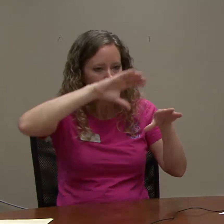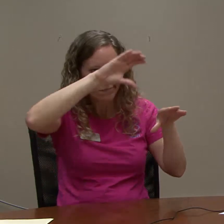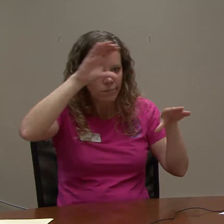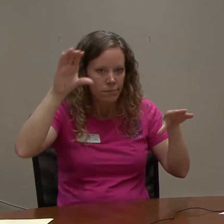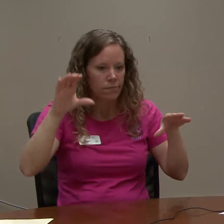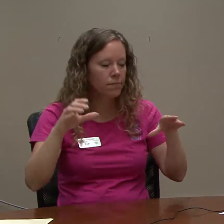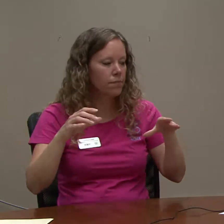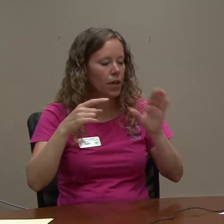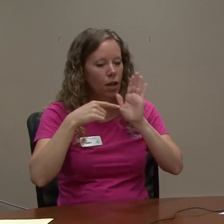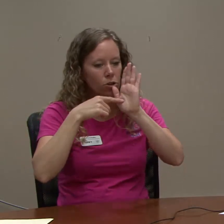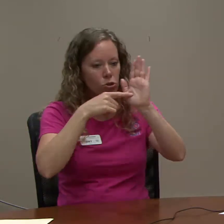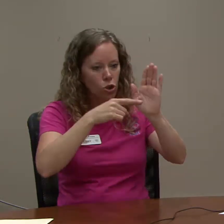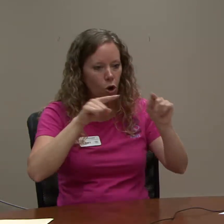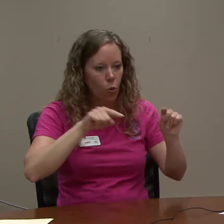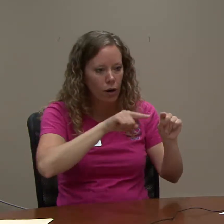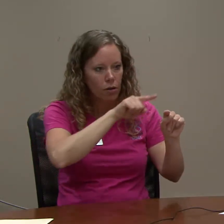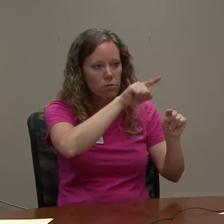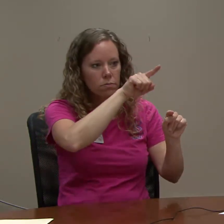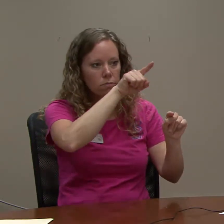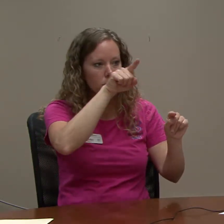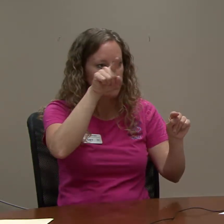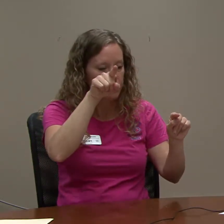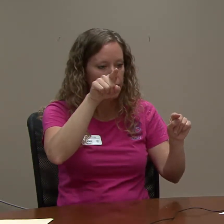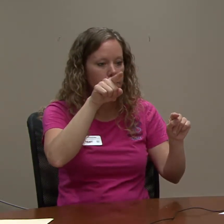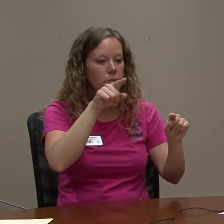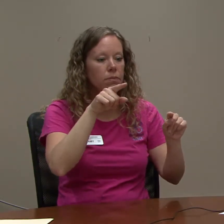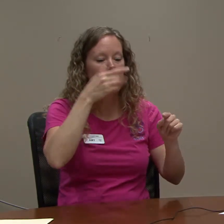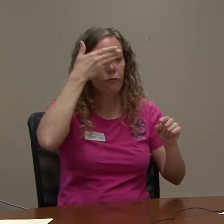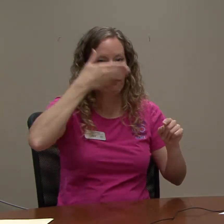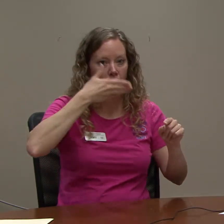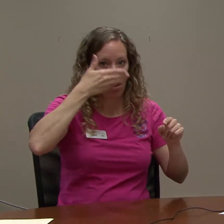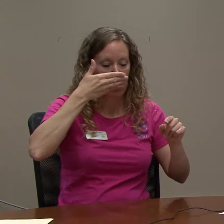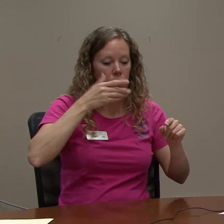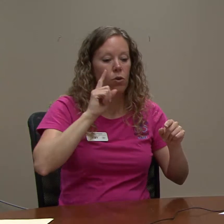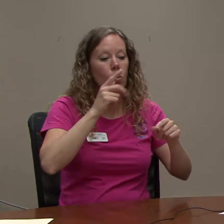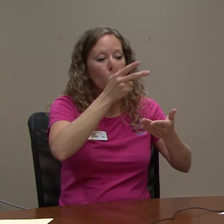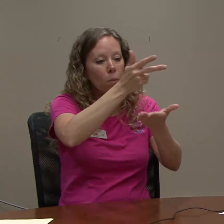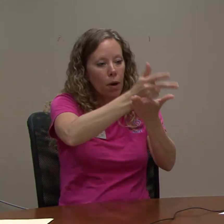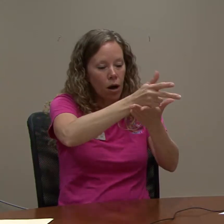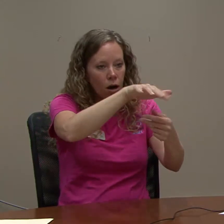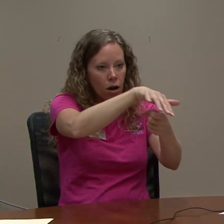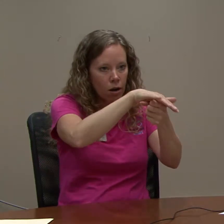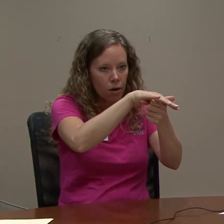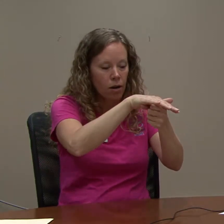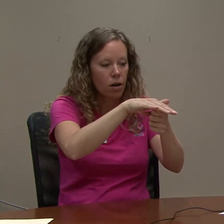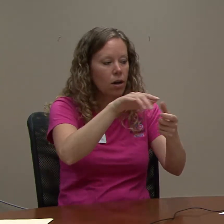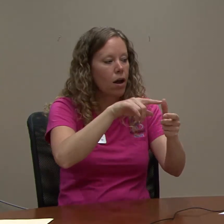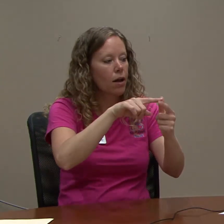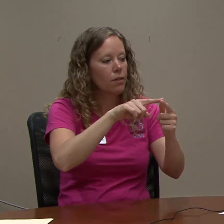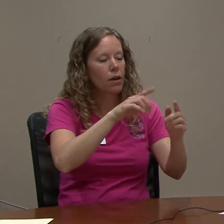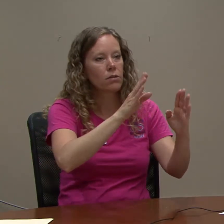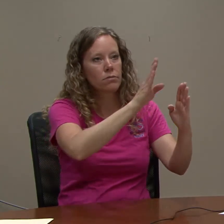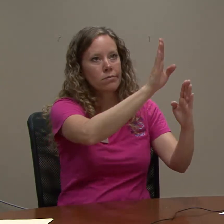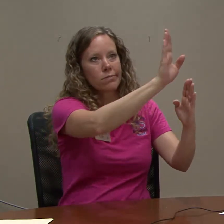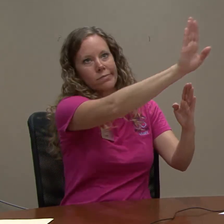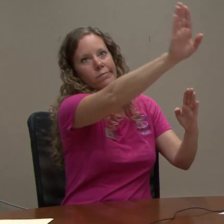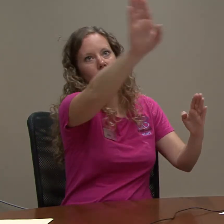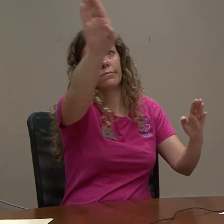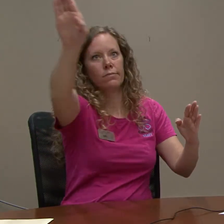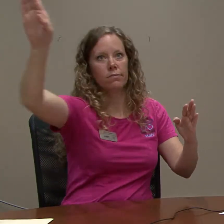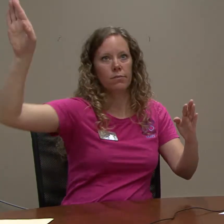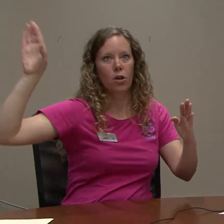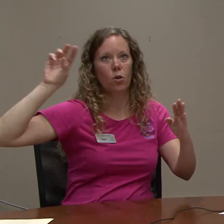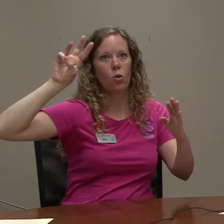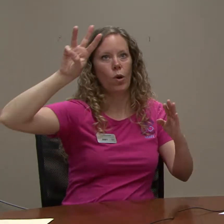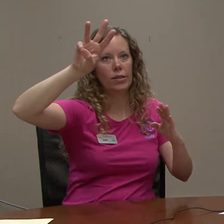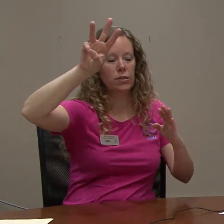building, which identifies the front entrance, the parking area where you're likely to park, and then we want you to use this sidewalk, which goes all the way around